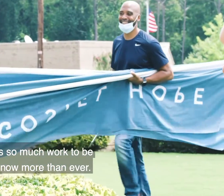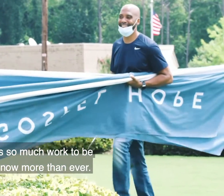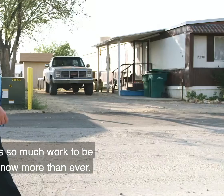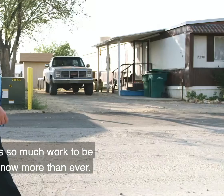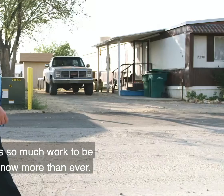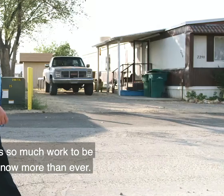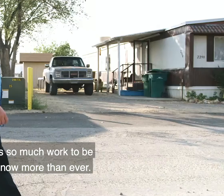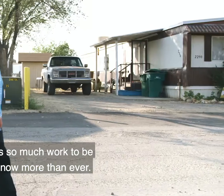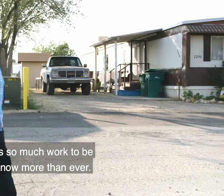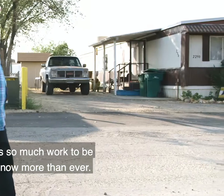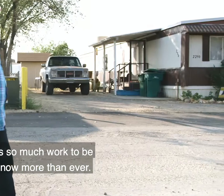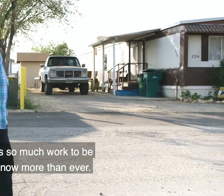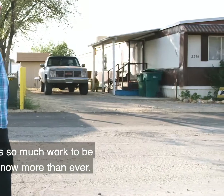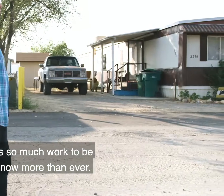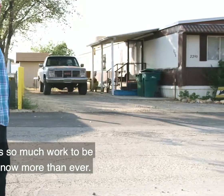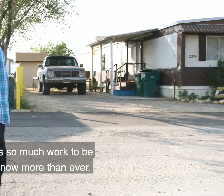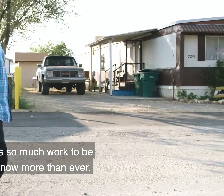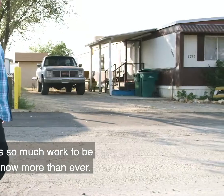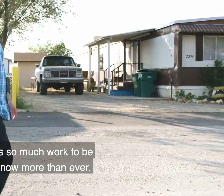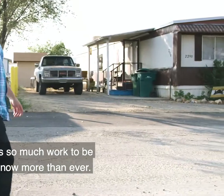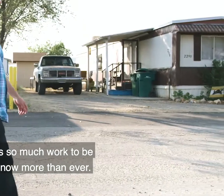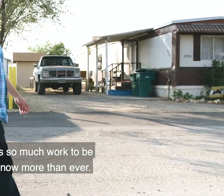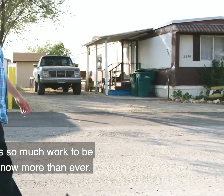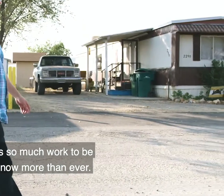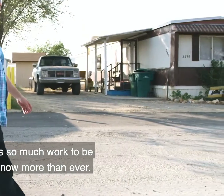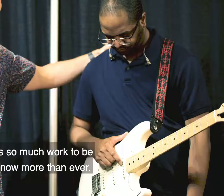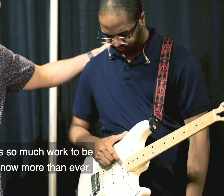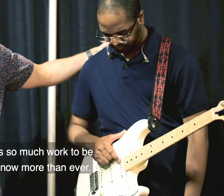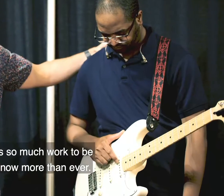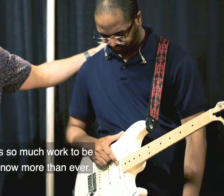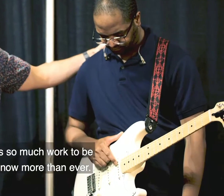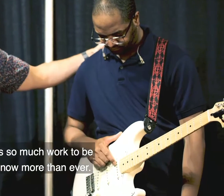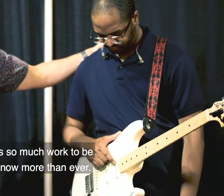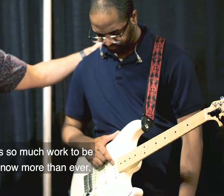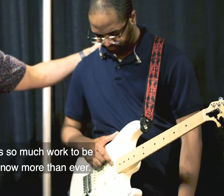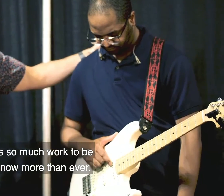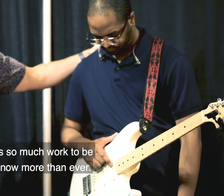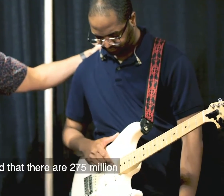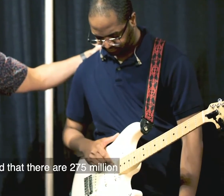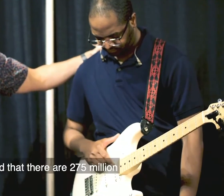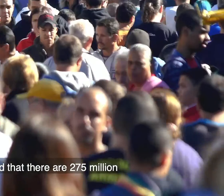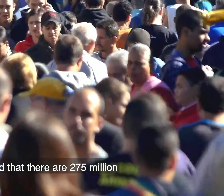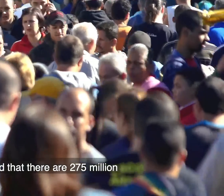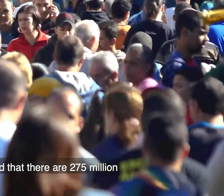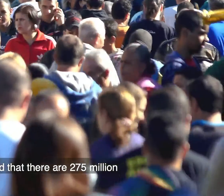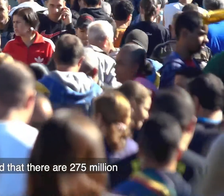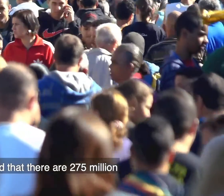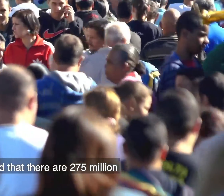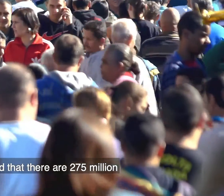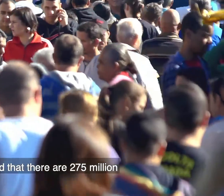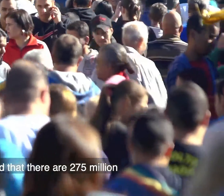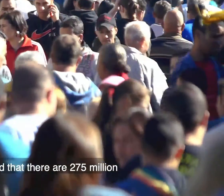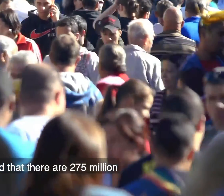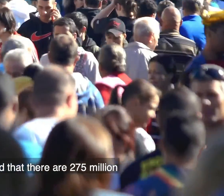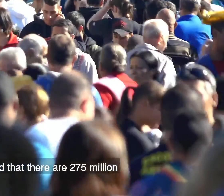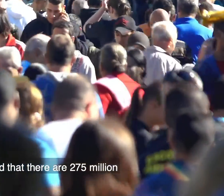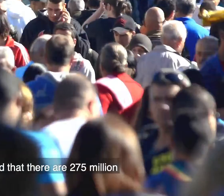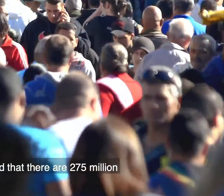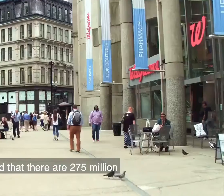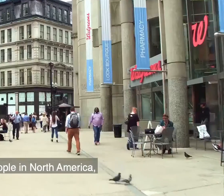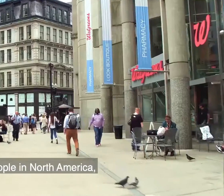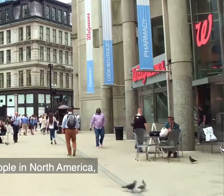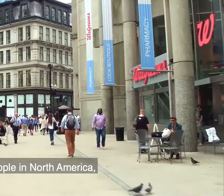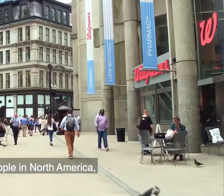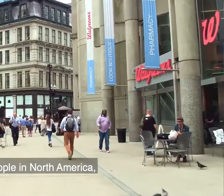be done. Now, more than ever. It's estimated that there are 275